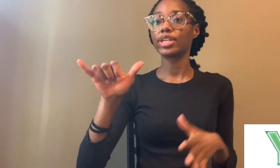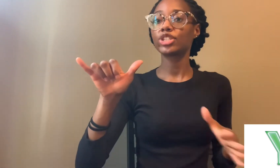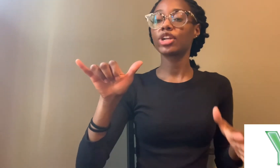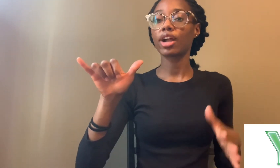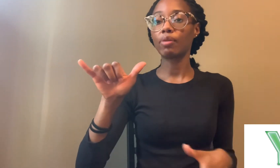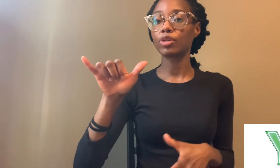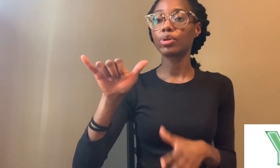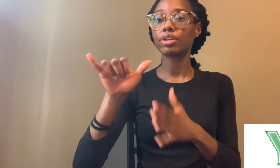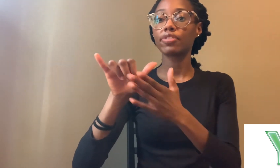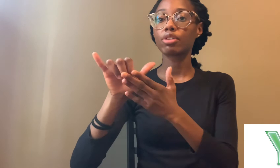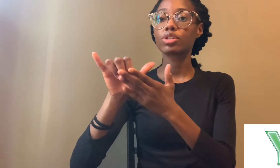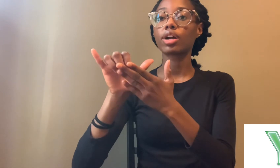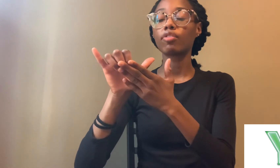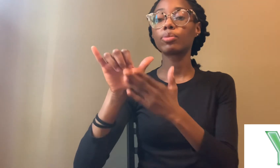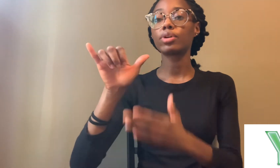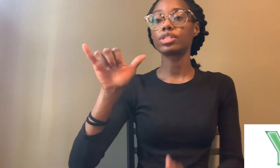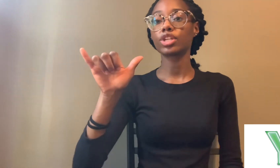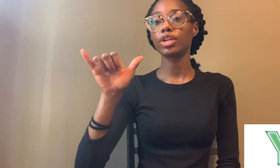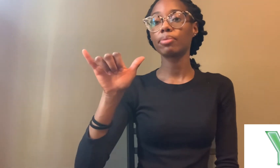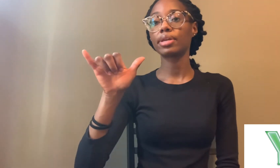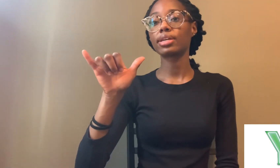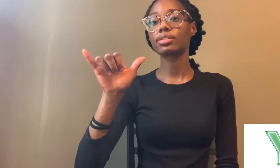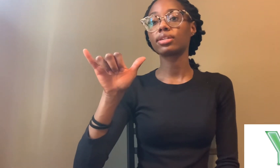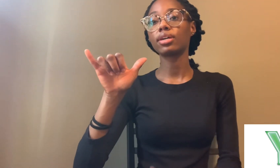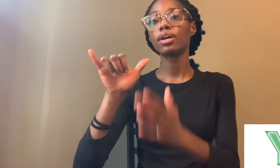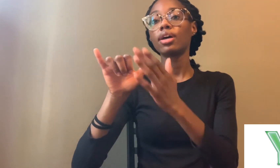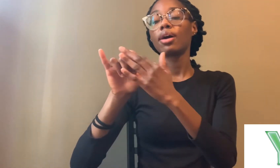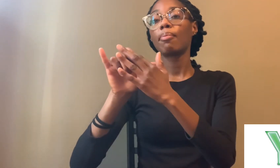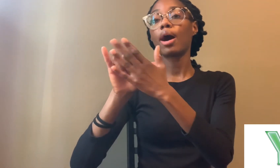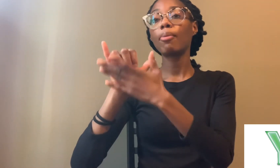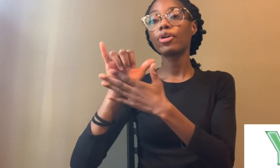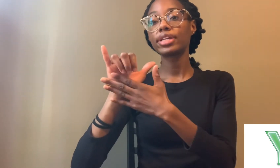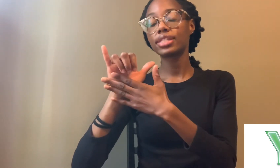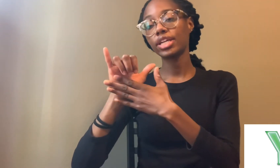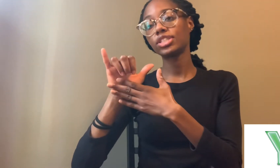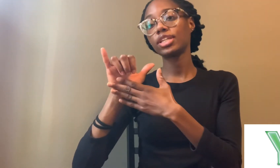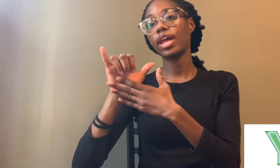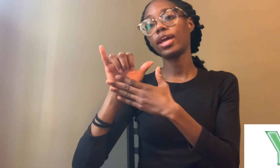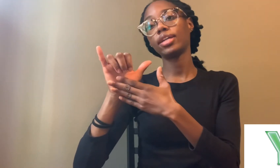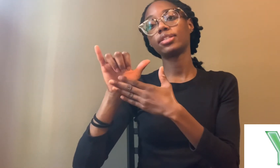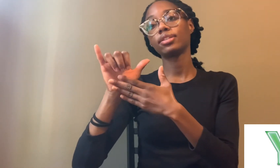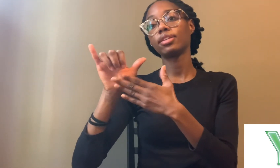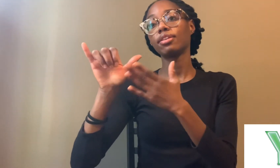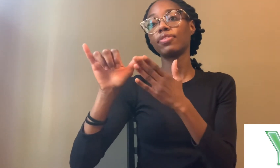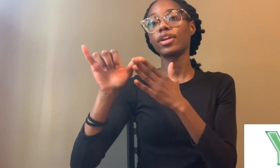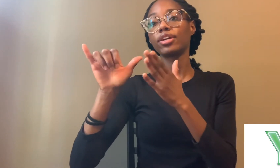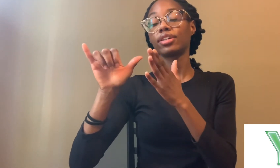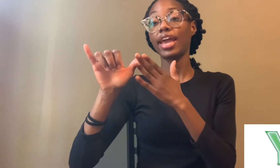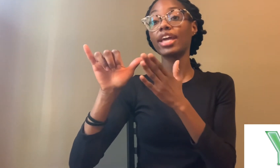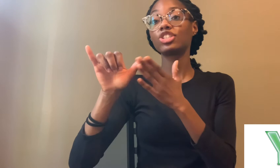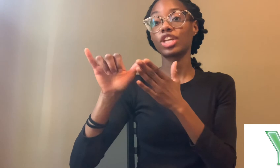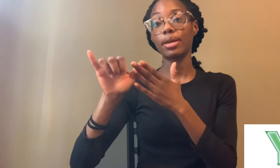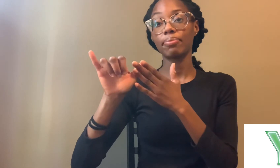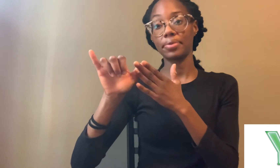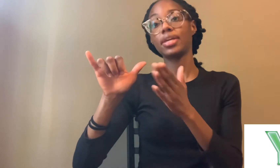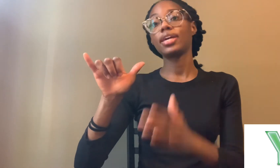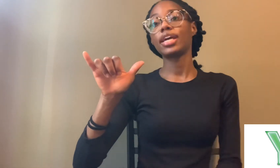you're comfortable, your fingers are comfortable and secure, because the palm orientation and the finger, the hand shape is